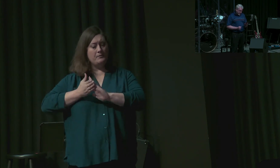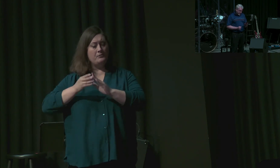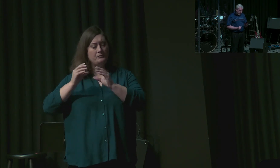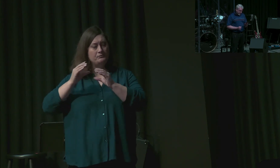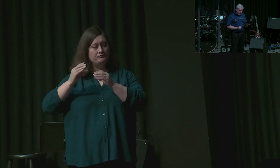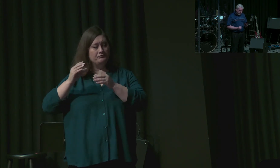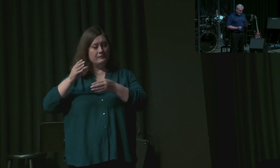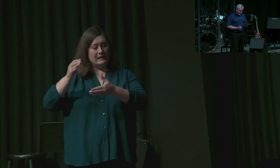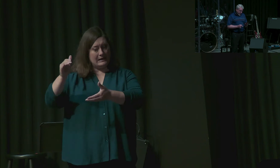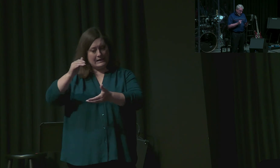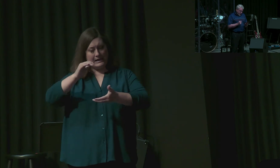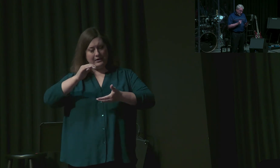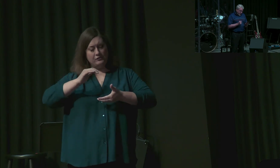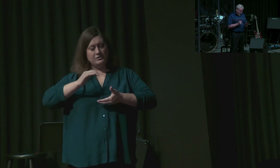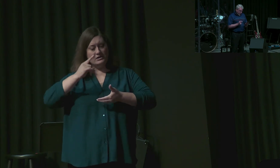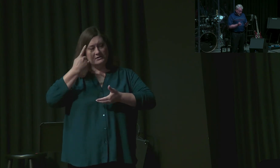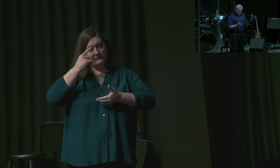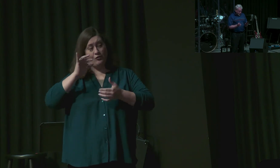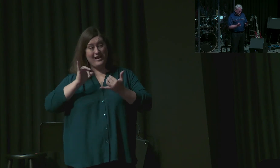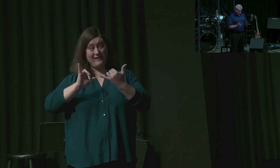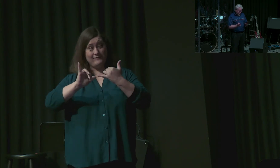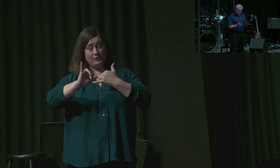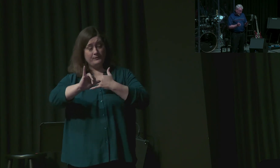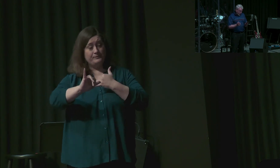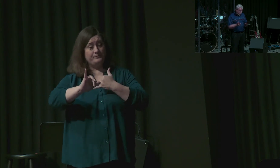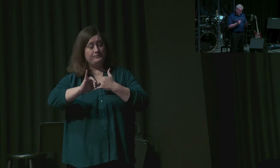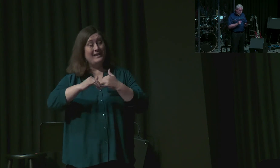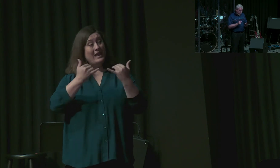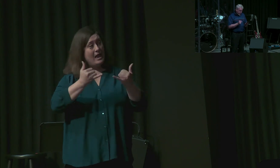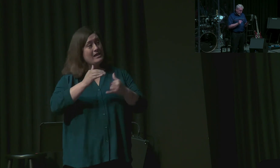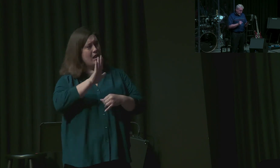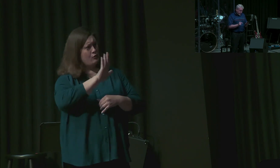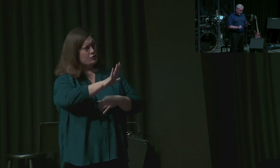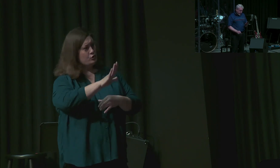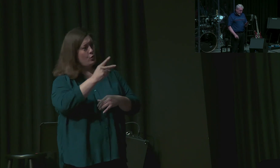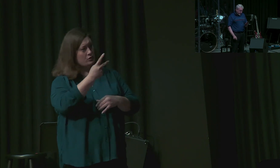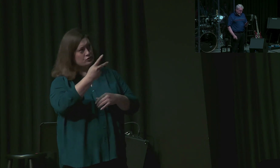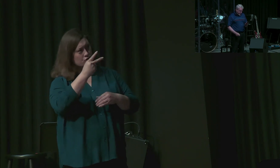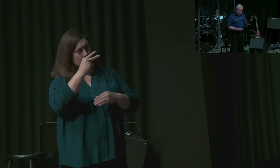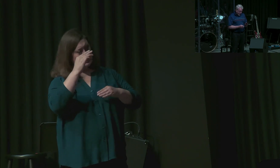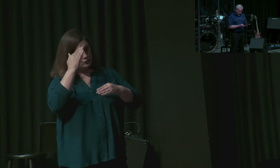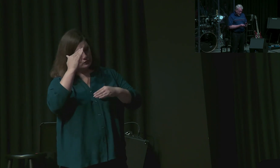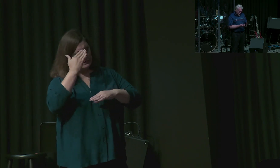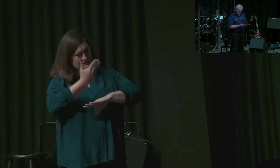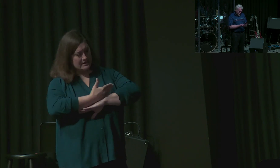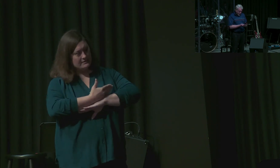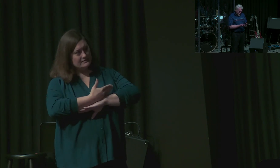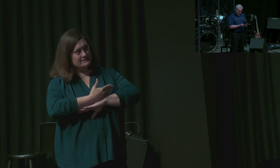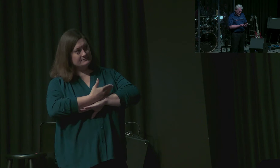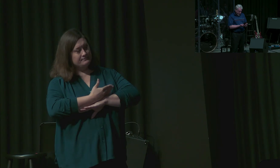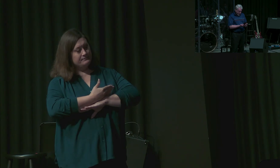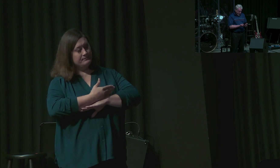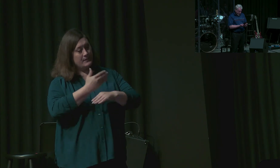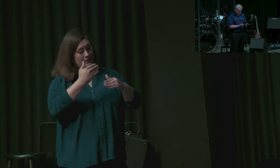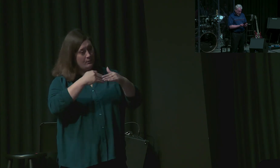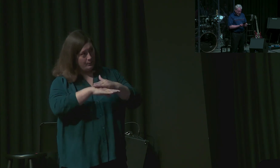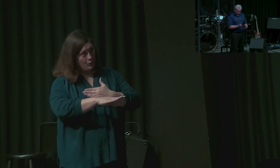possession.' And now your 2 sons, who were born to you in the land of Egypt before I came to you in